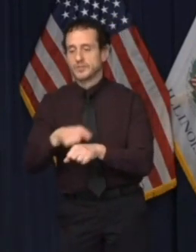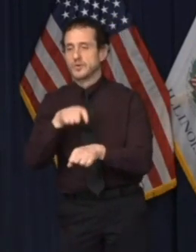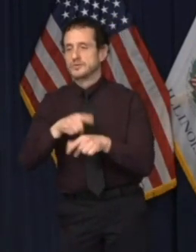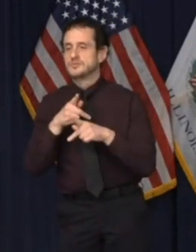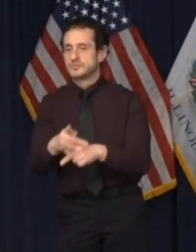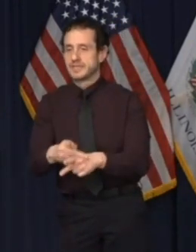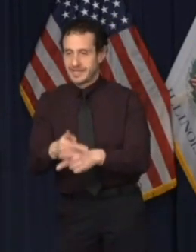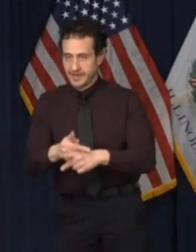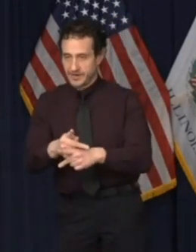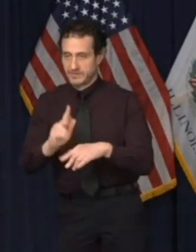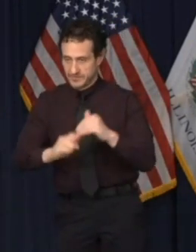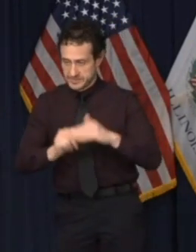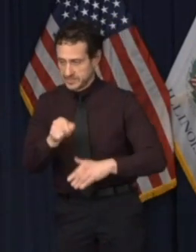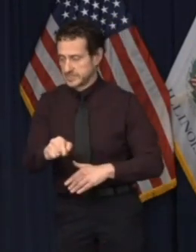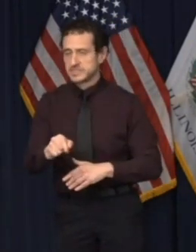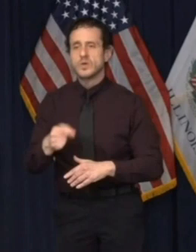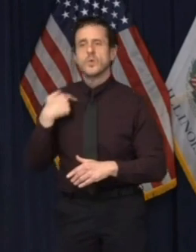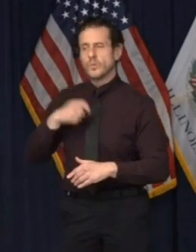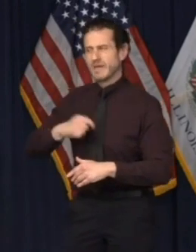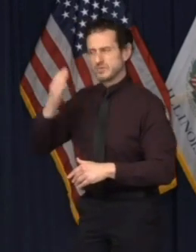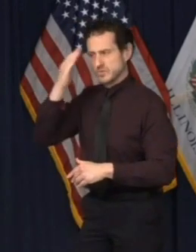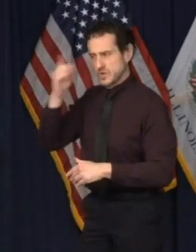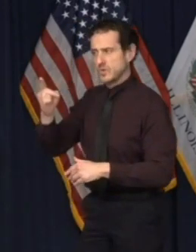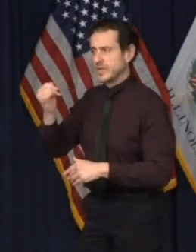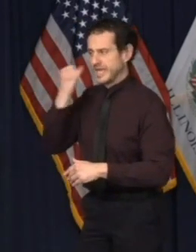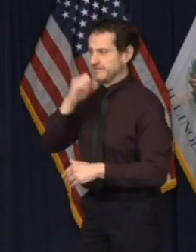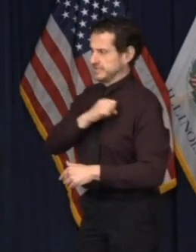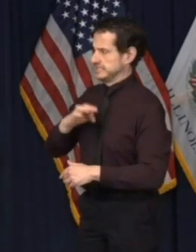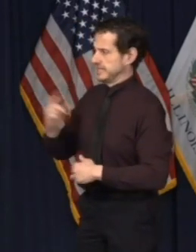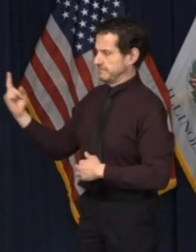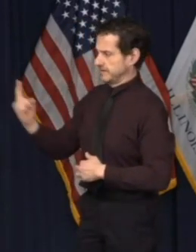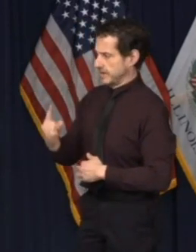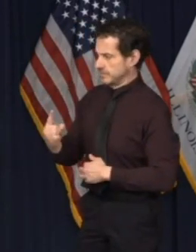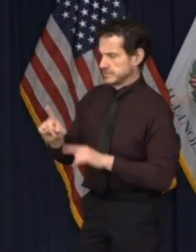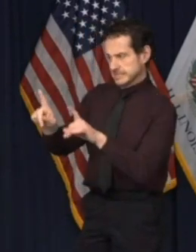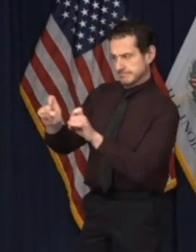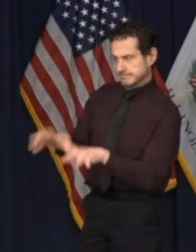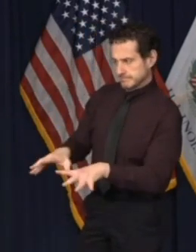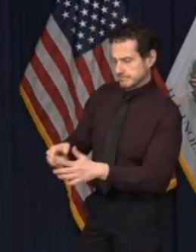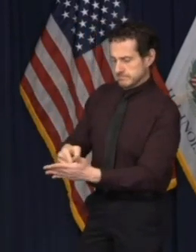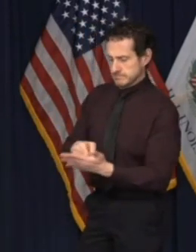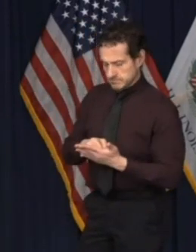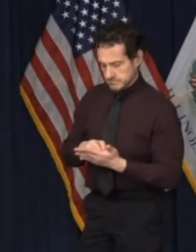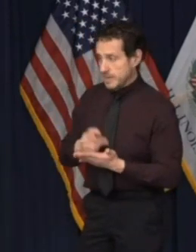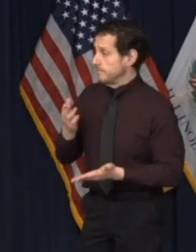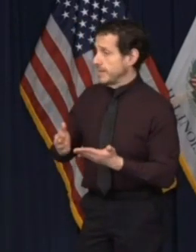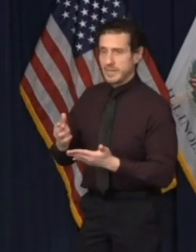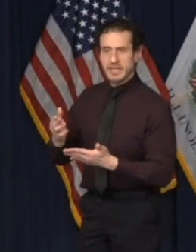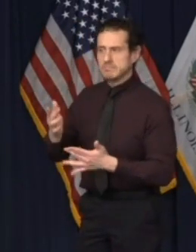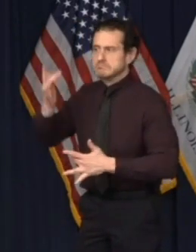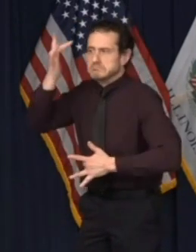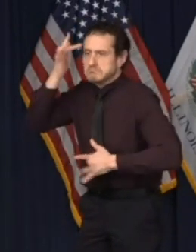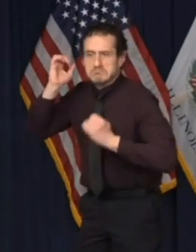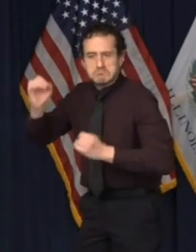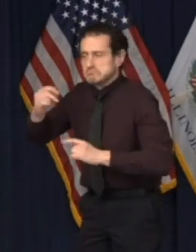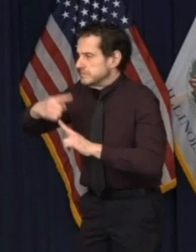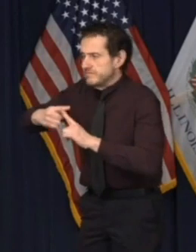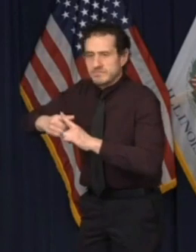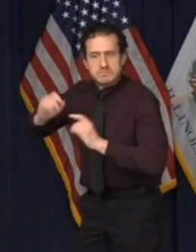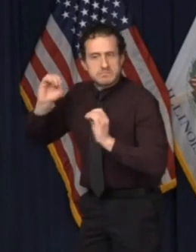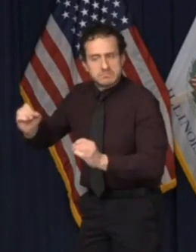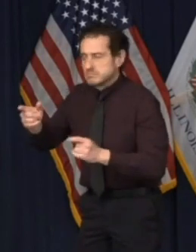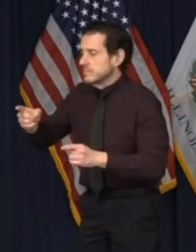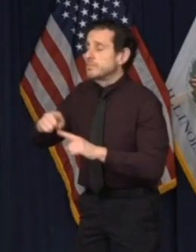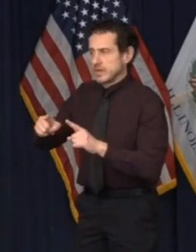determine who is coming in and out of an infected home, possibly asymptomatic, and should instead be at home in